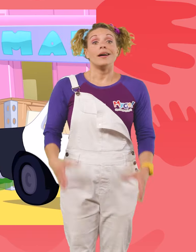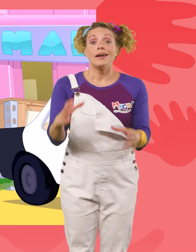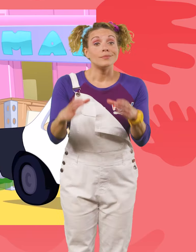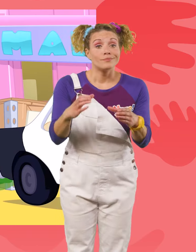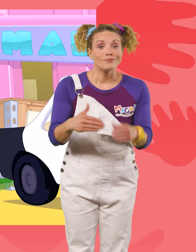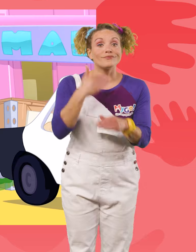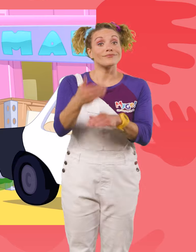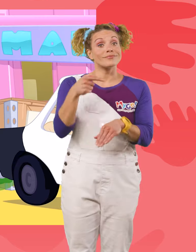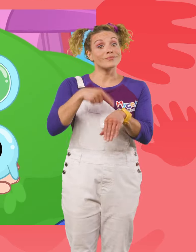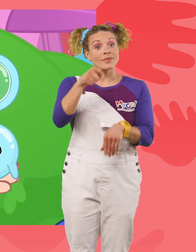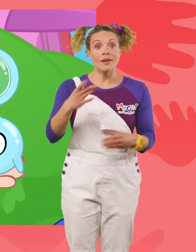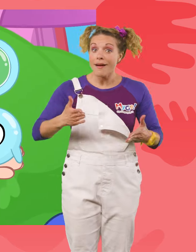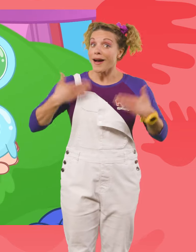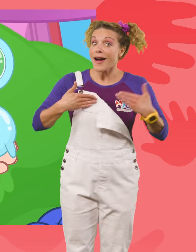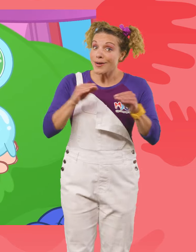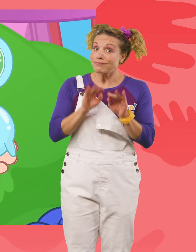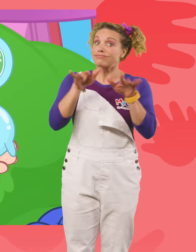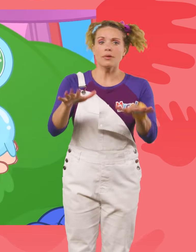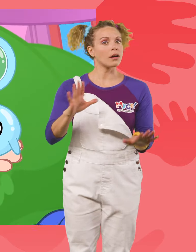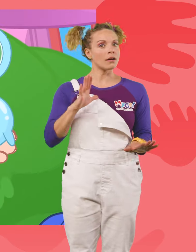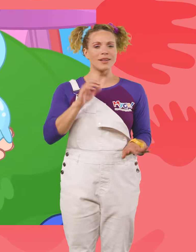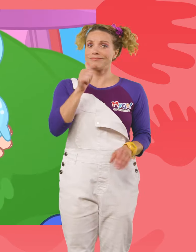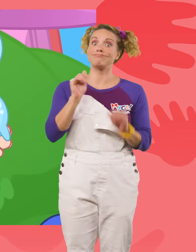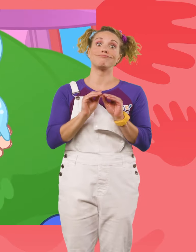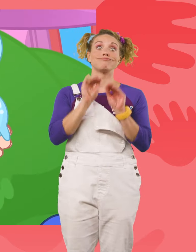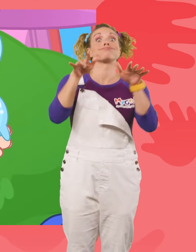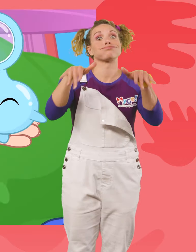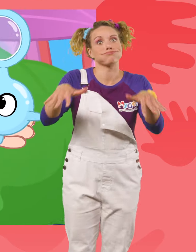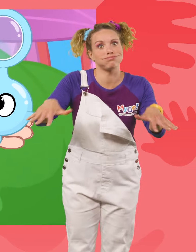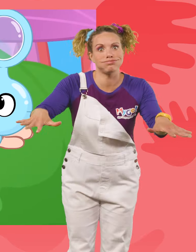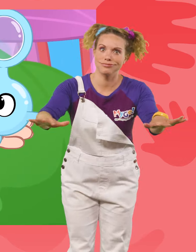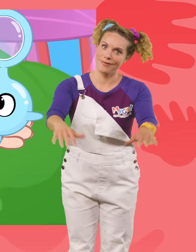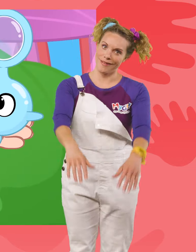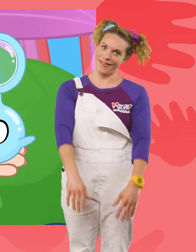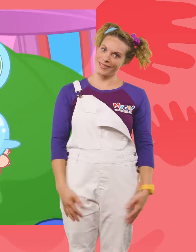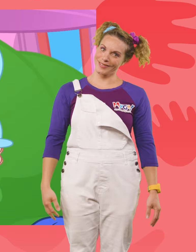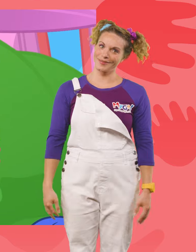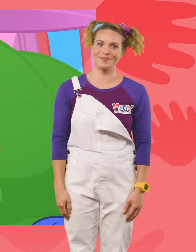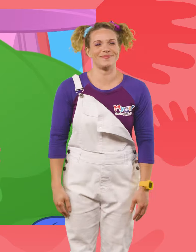Well, Boba, next time you bobble over, please don't take it so literally.